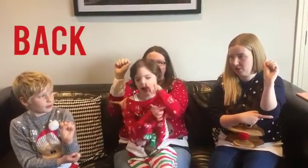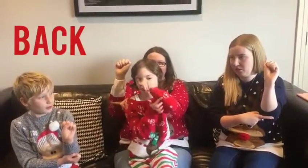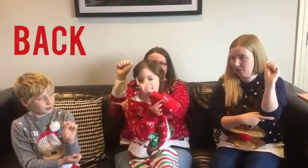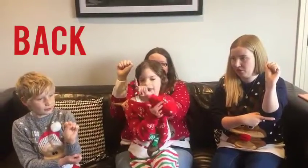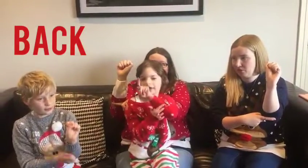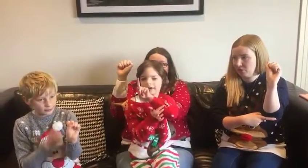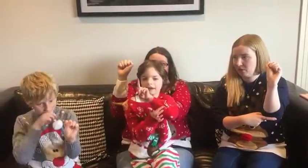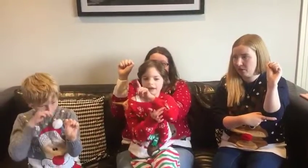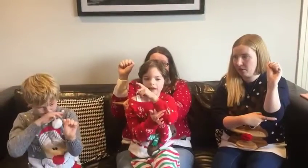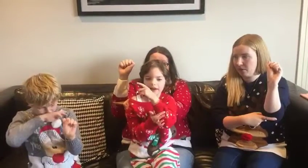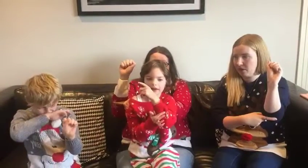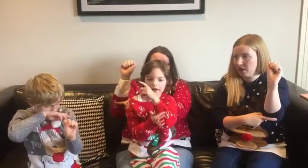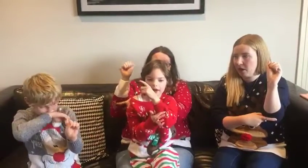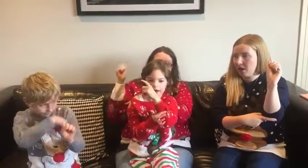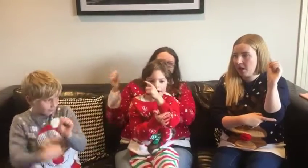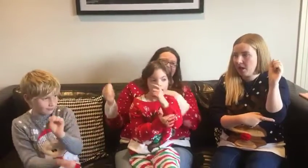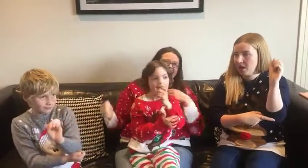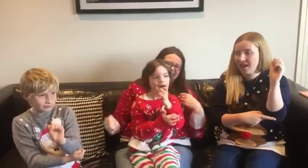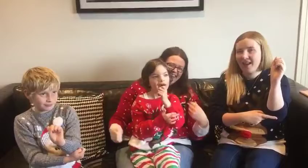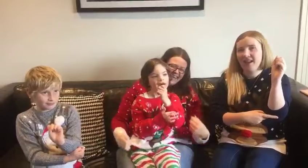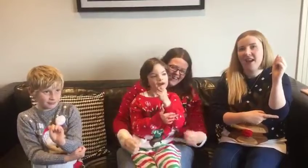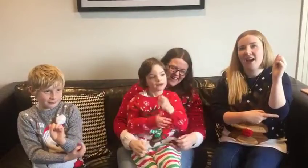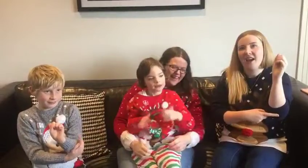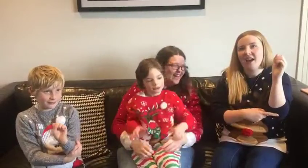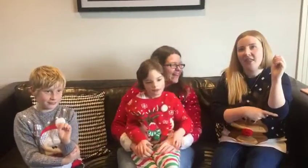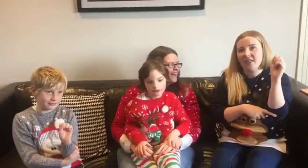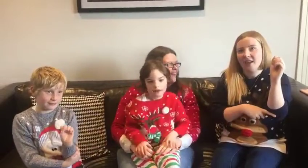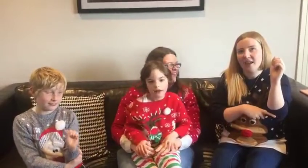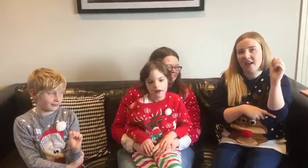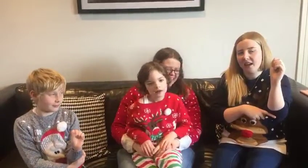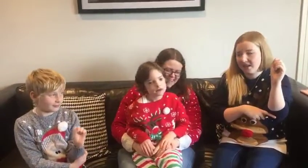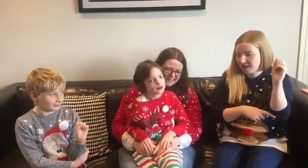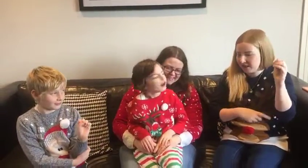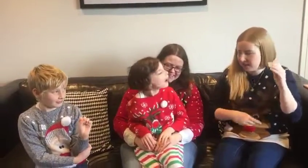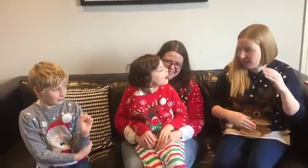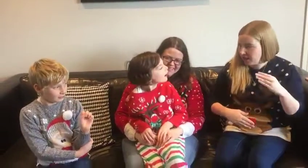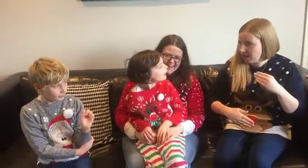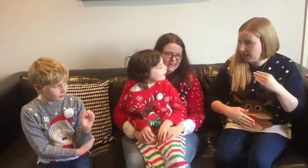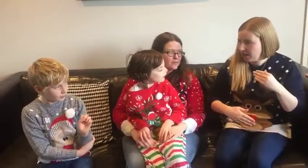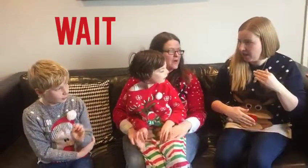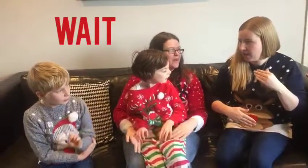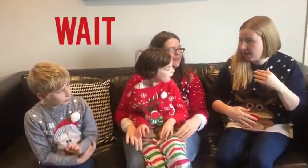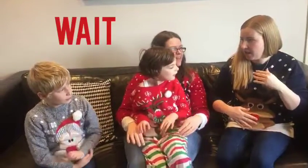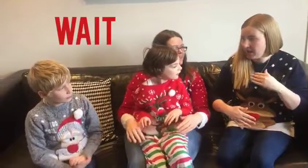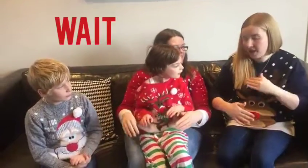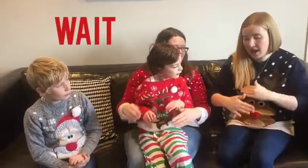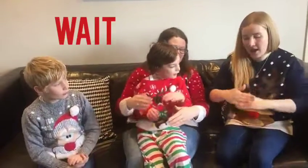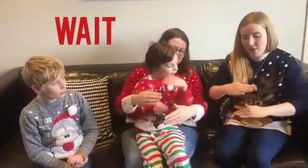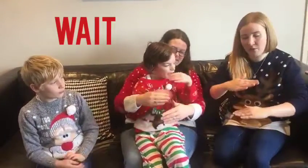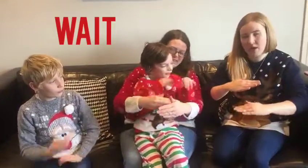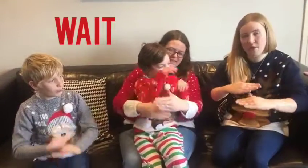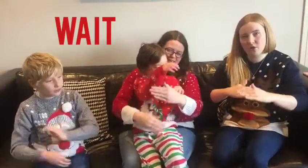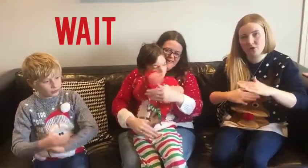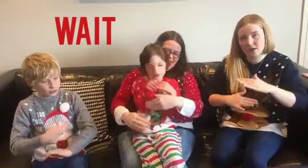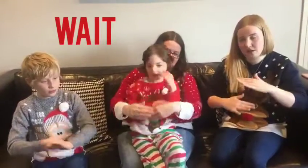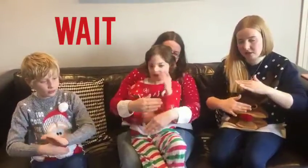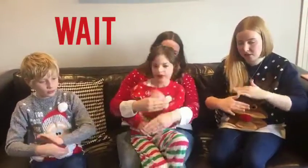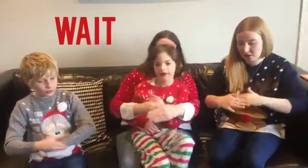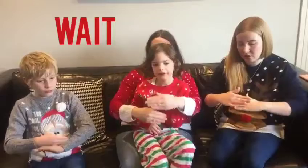back. Good job. Brilliant, guys. And then, the next part is can't wait, which is nice and